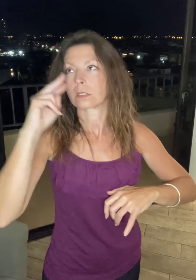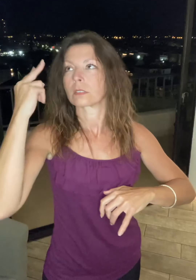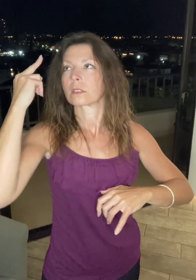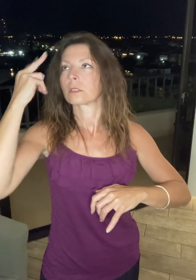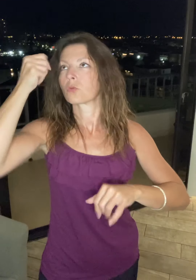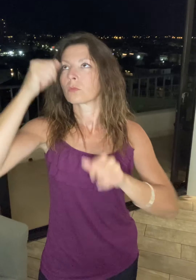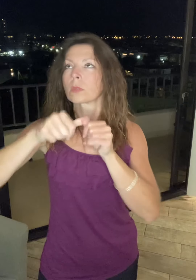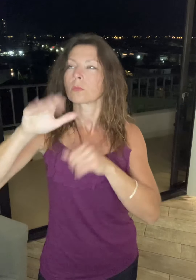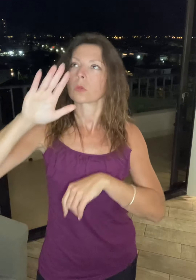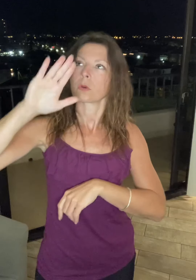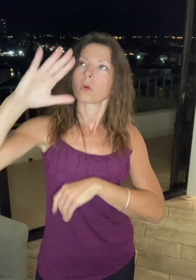life you led.